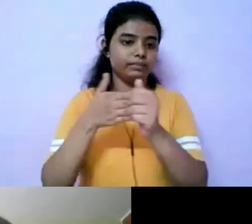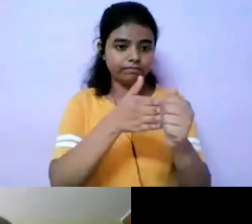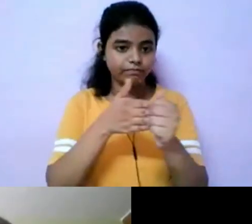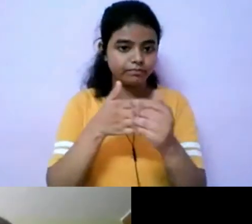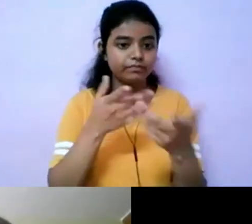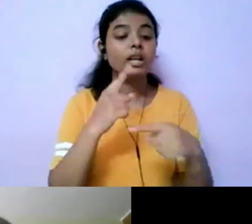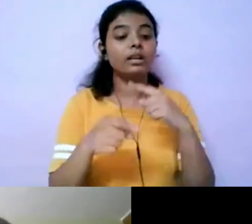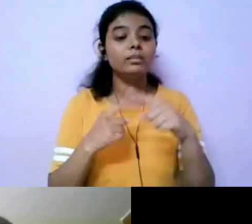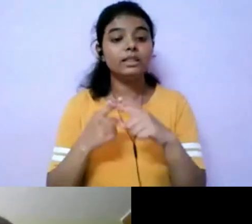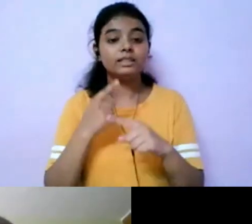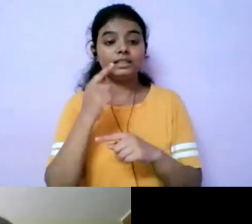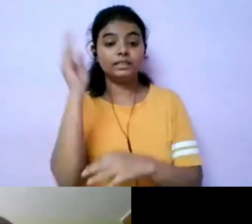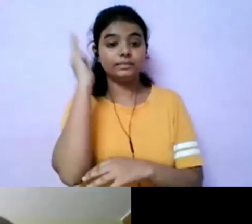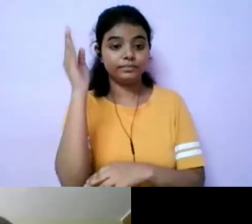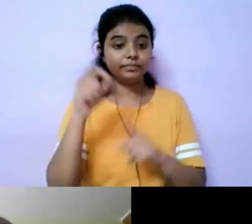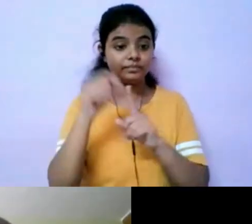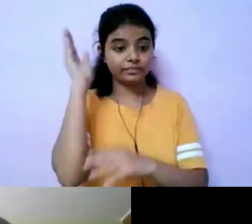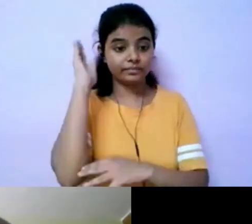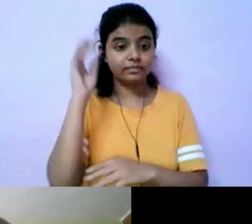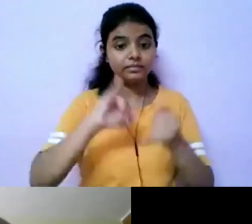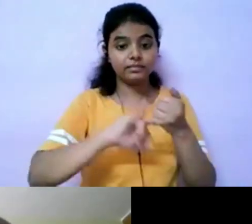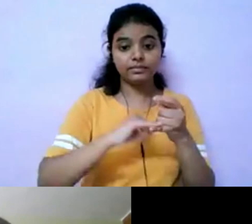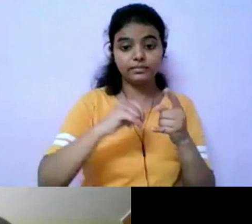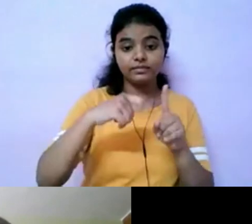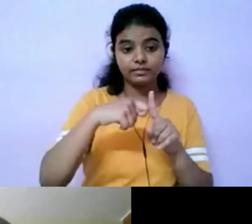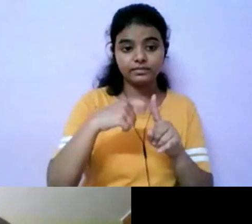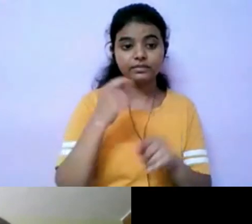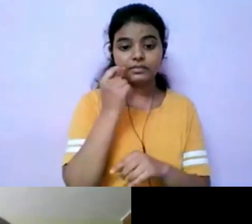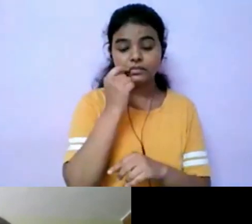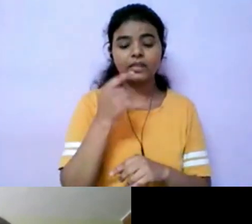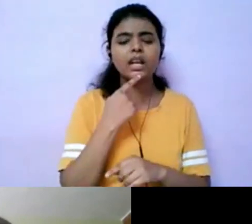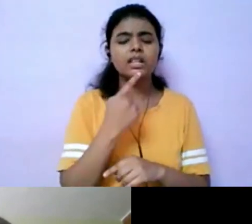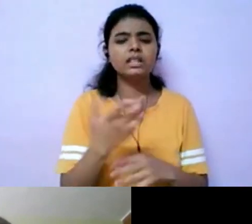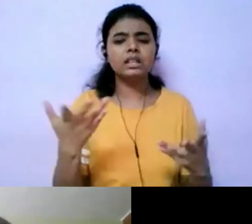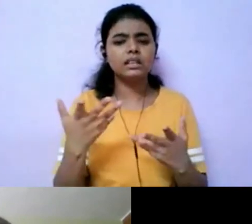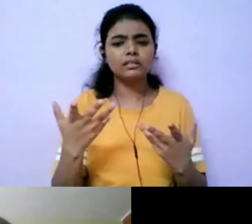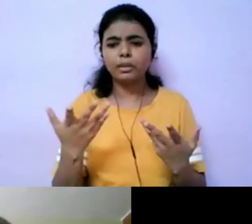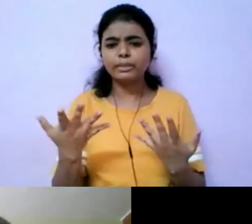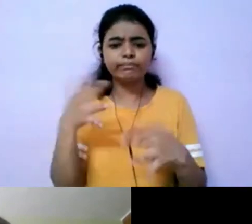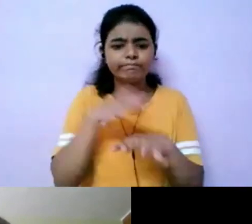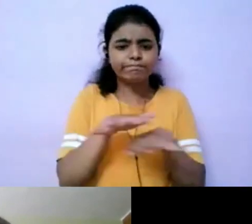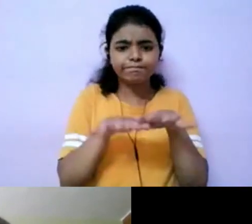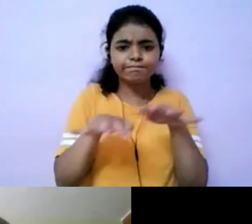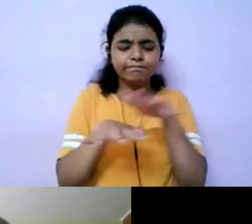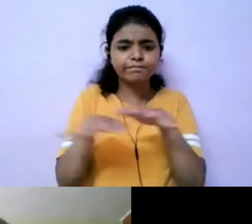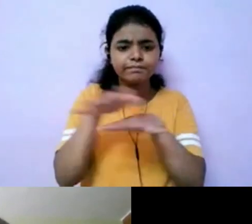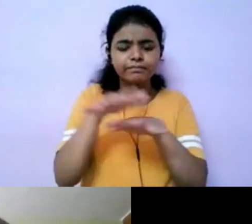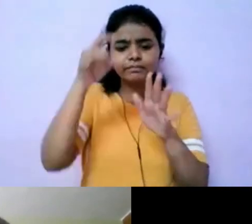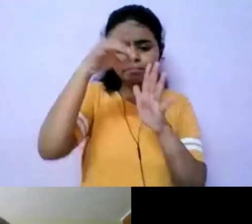for presenting what I would call a many-layered,